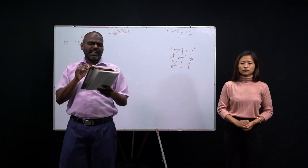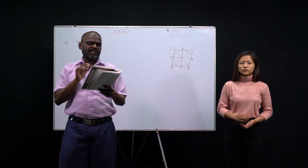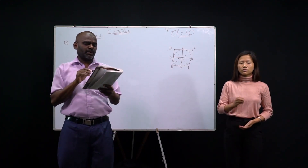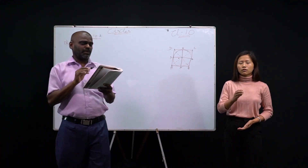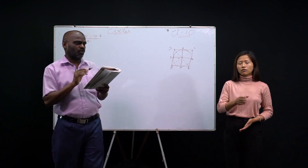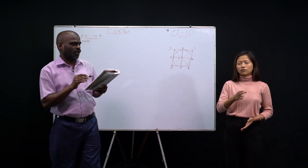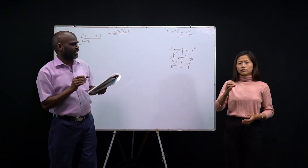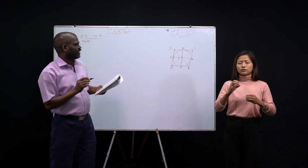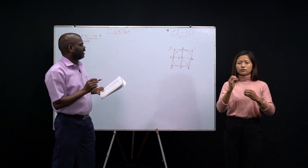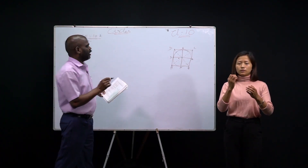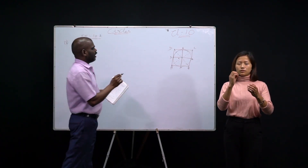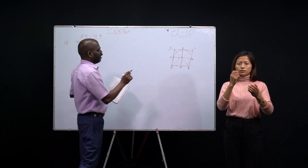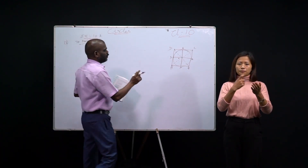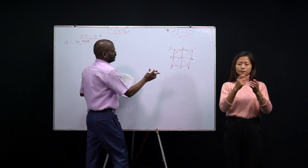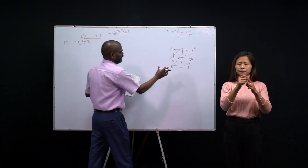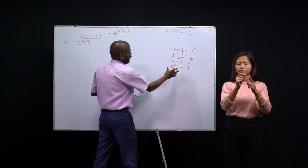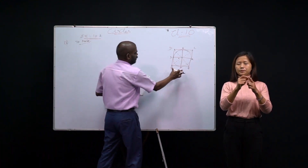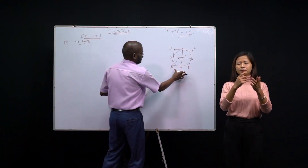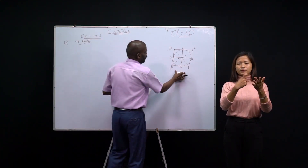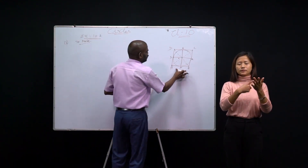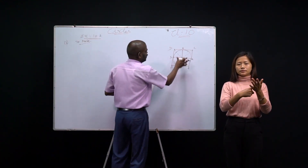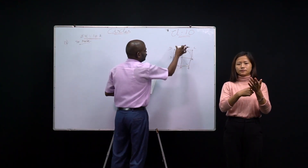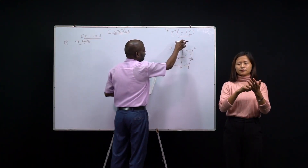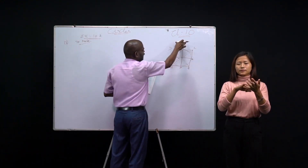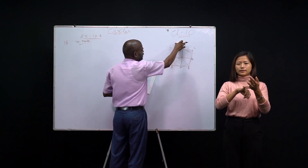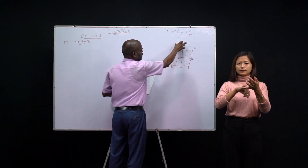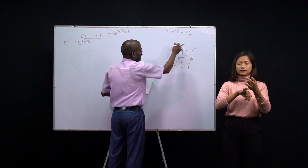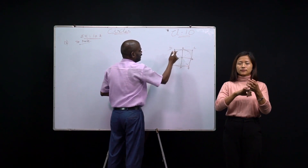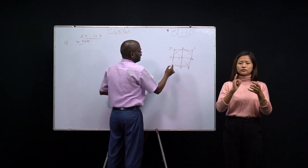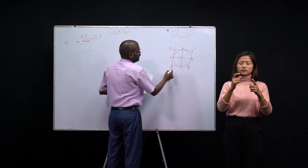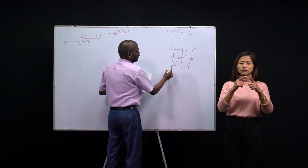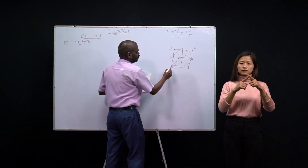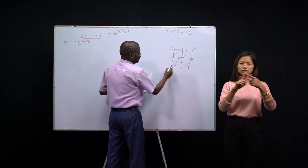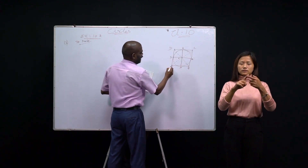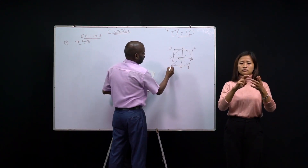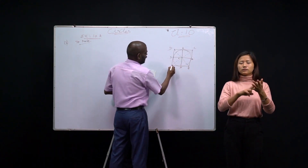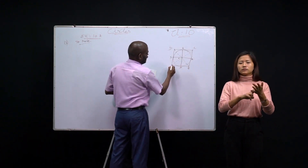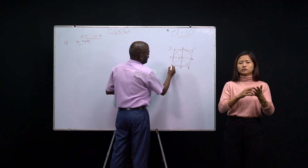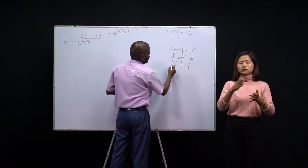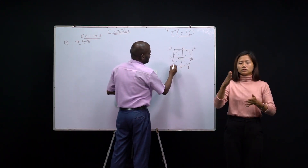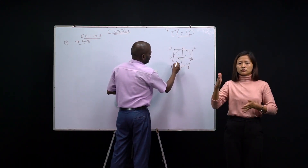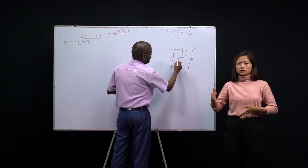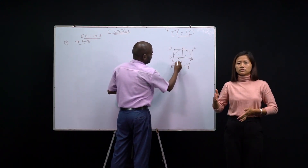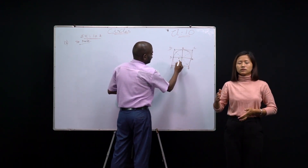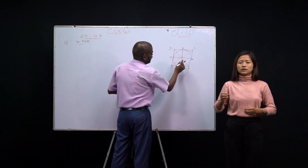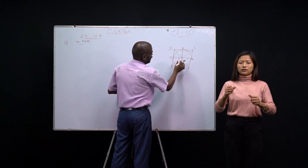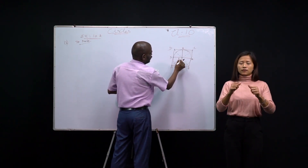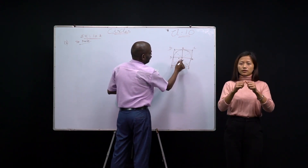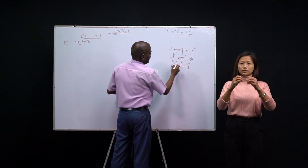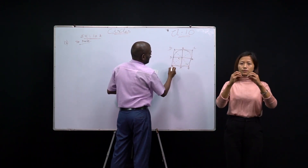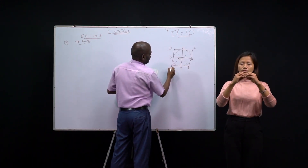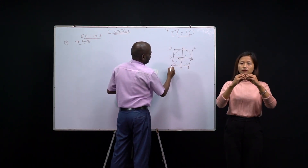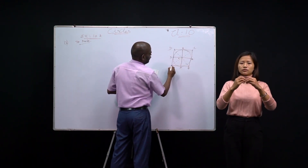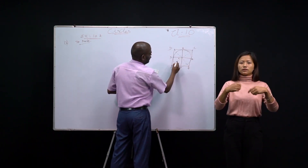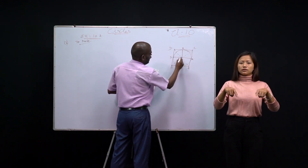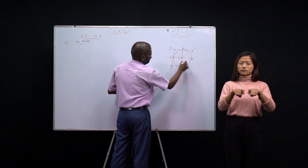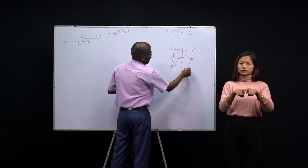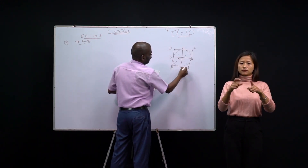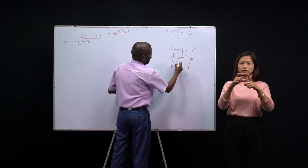Opposite sides of a quadrilateral, opposite AB, opposite DC, right? So AB and DC, this make an